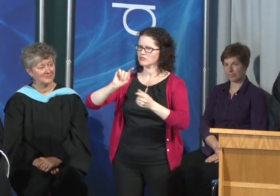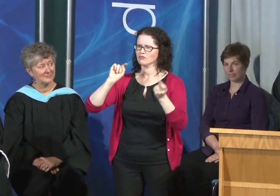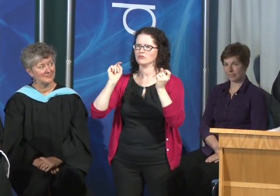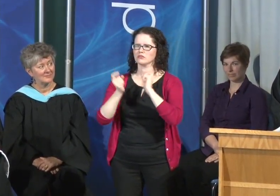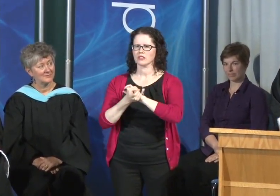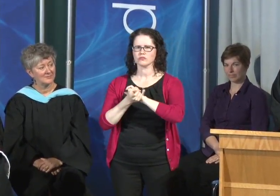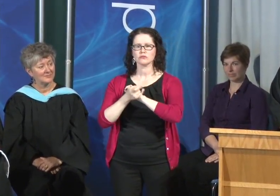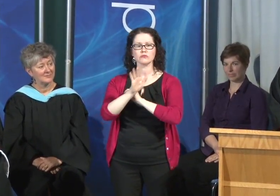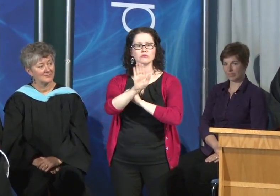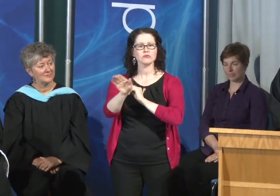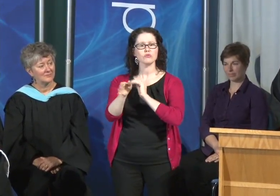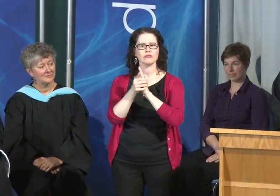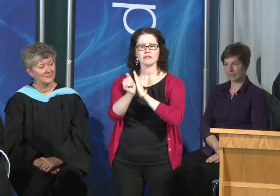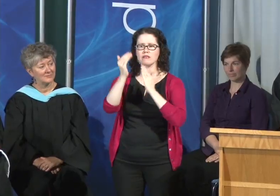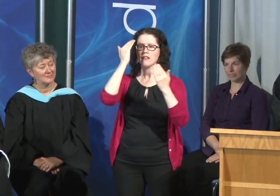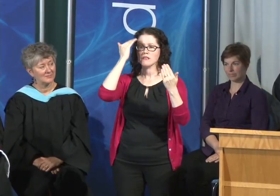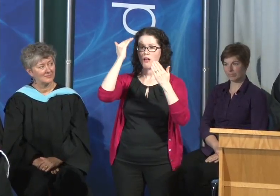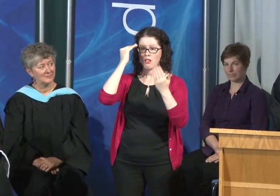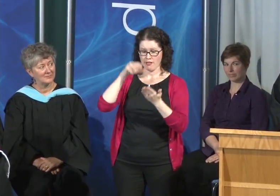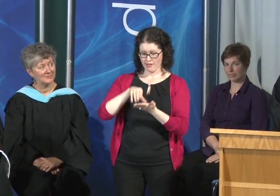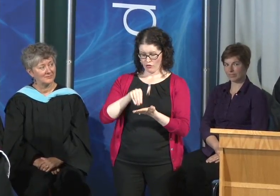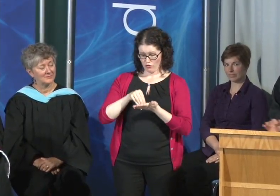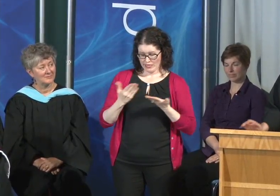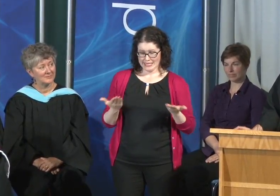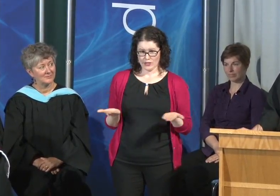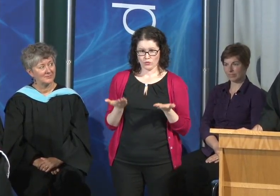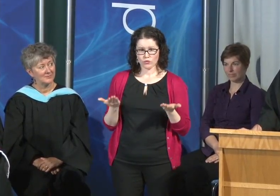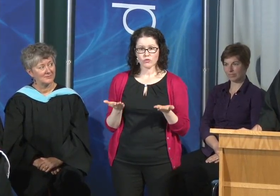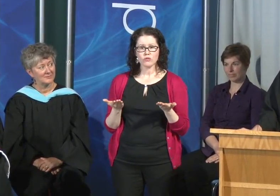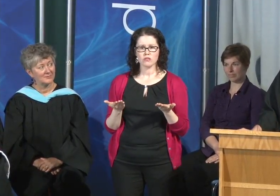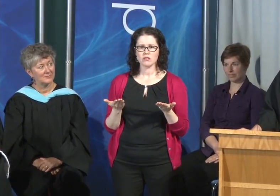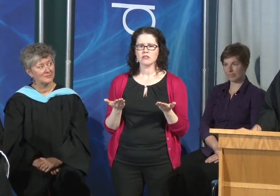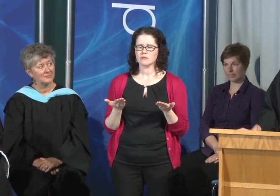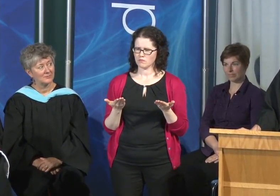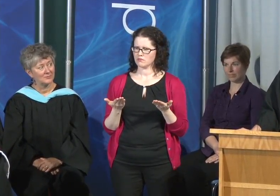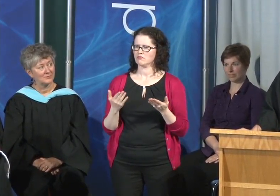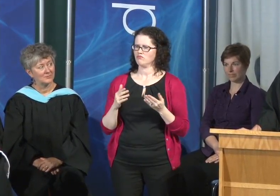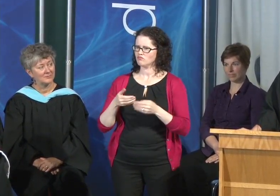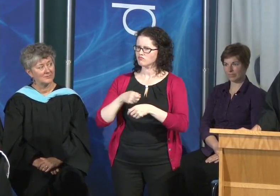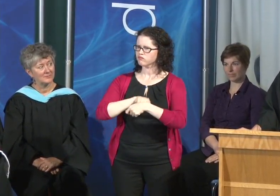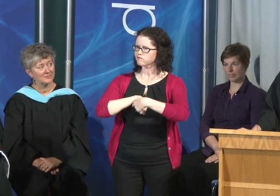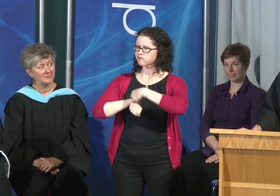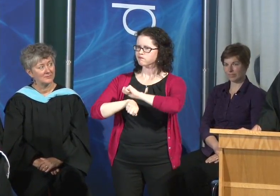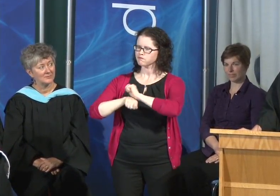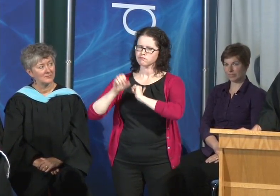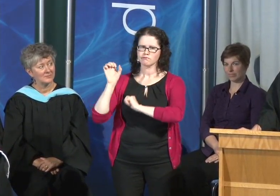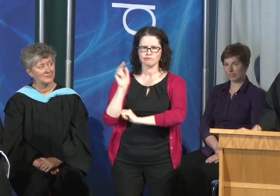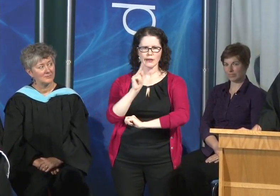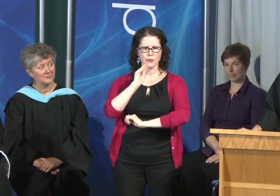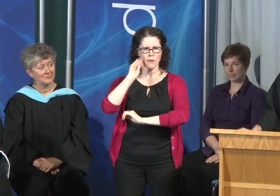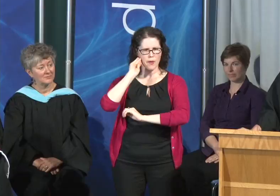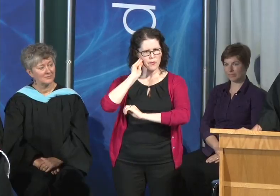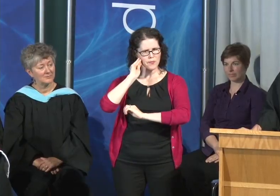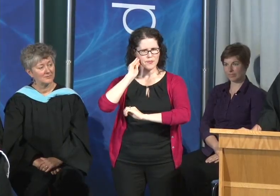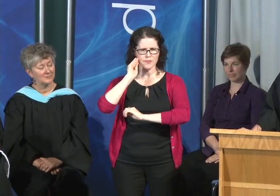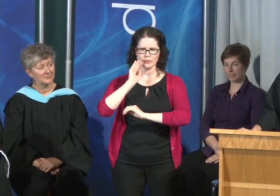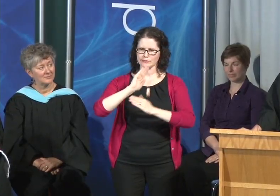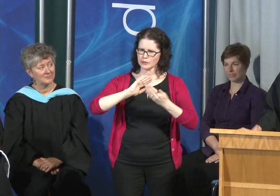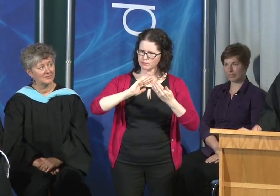knowledge that you've learned from your time here and take it back with you to your home, to your